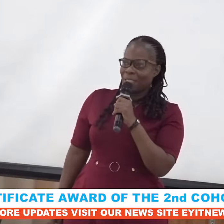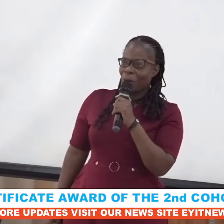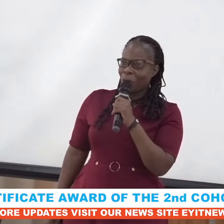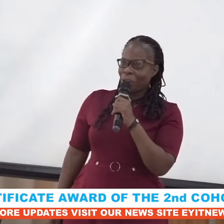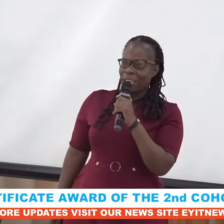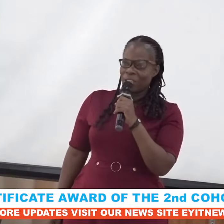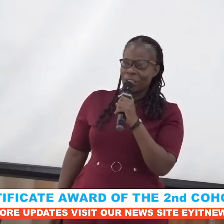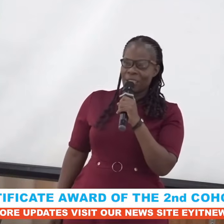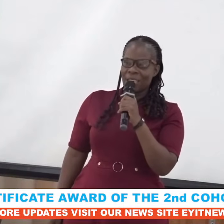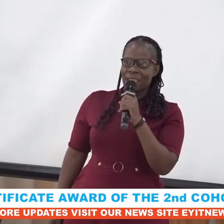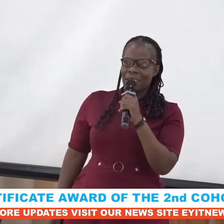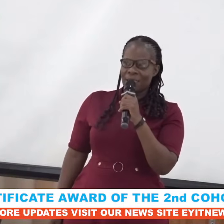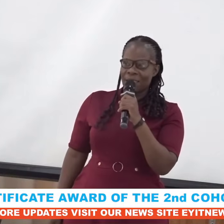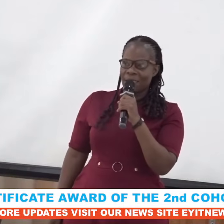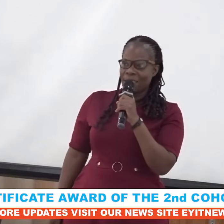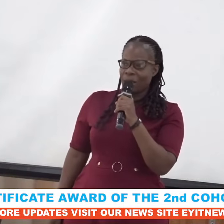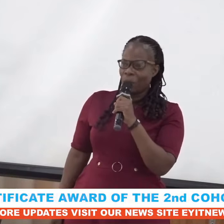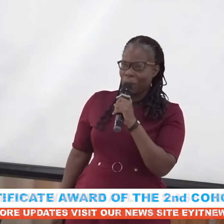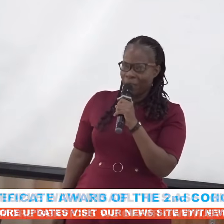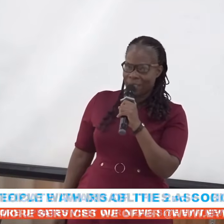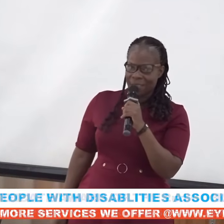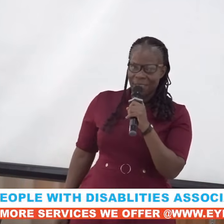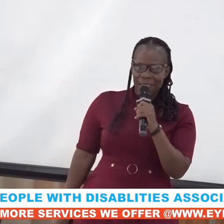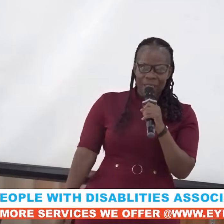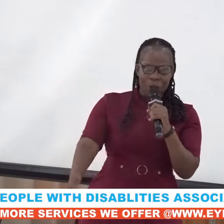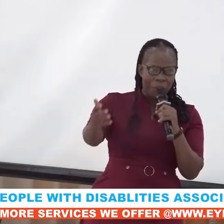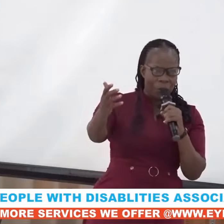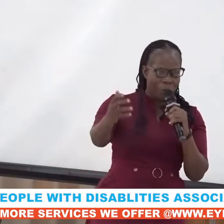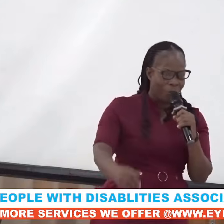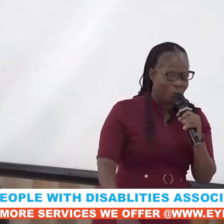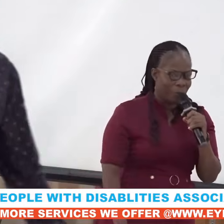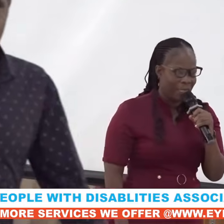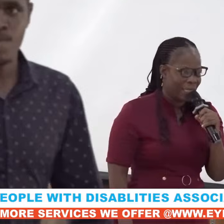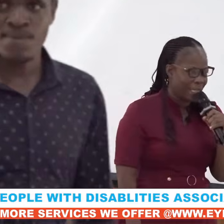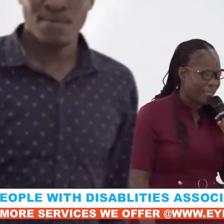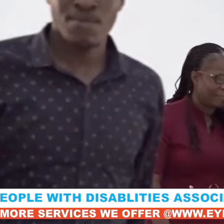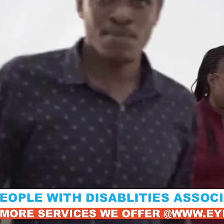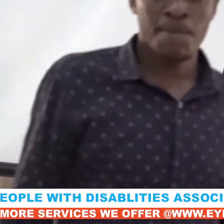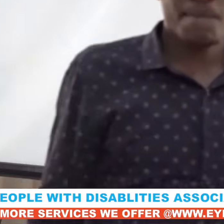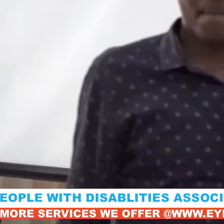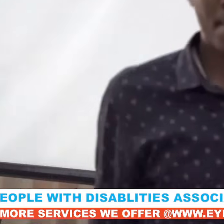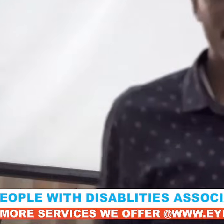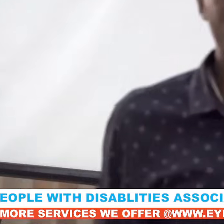gentlemen, congratulations and succeed we must. Let's go for a group photo, please.